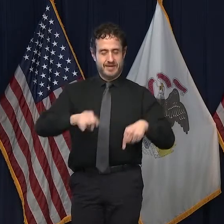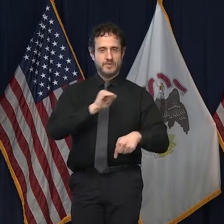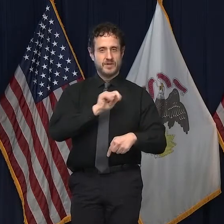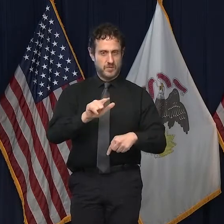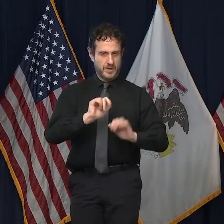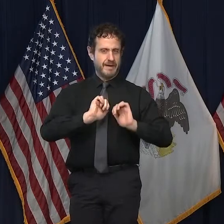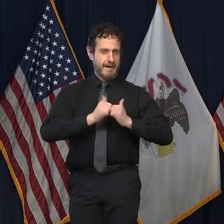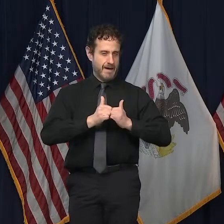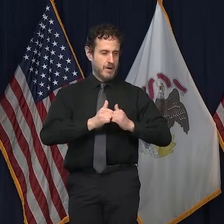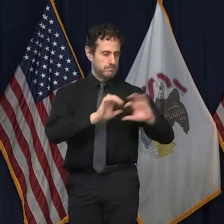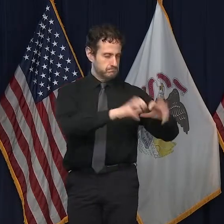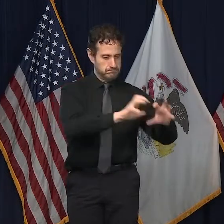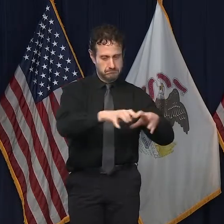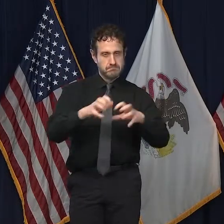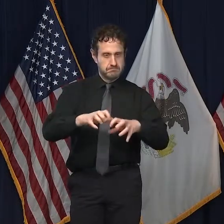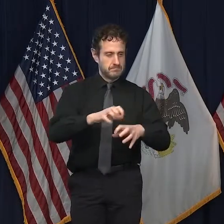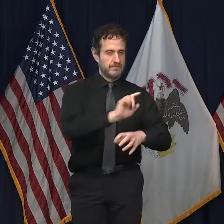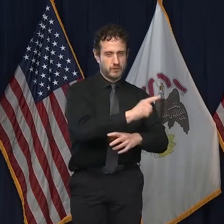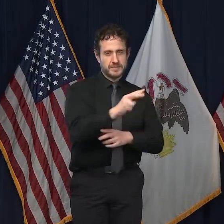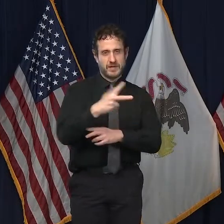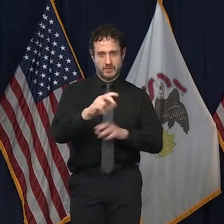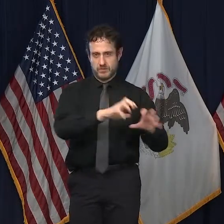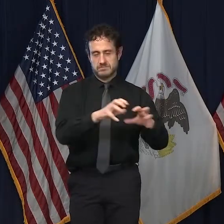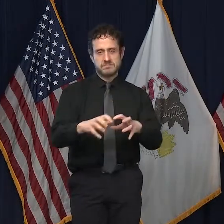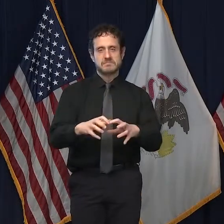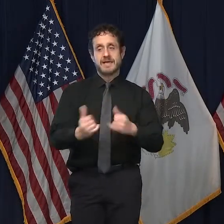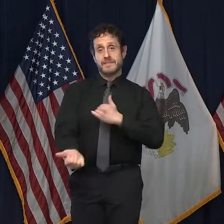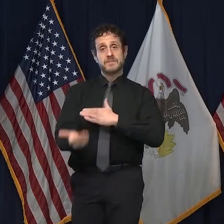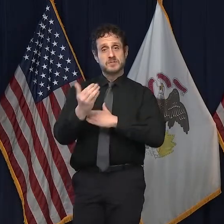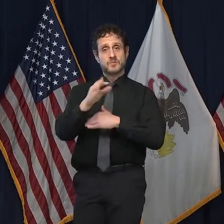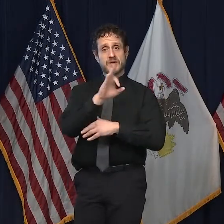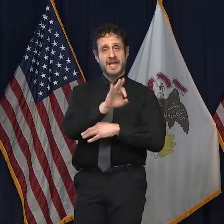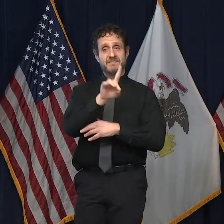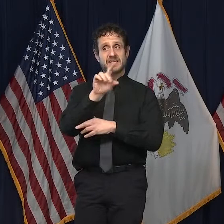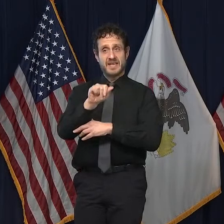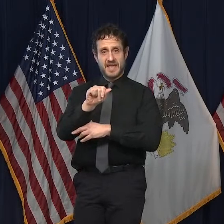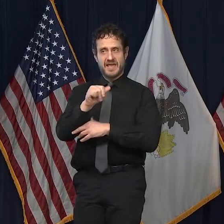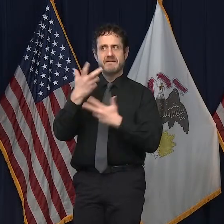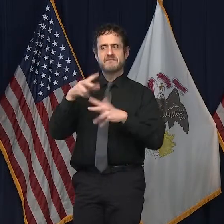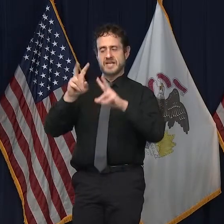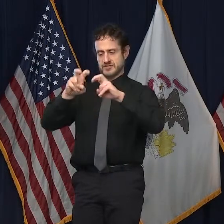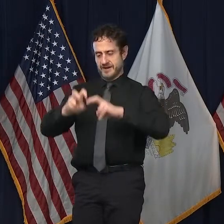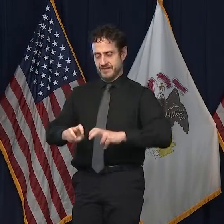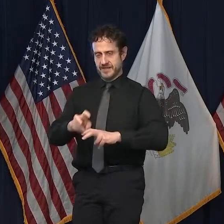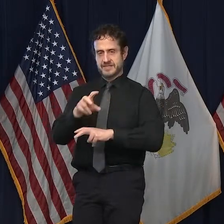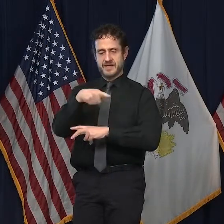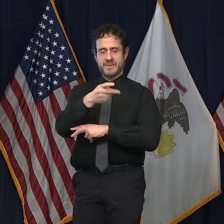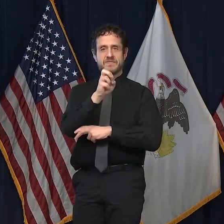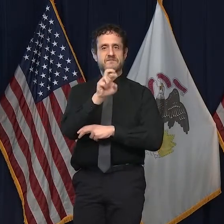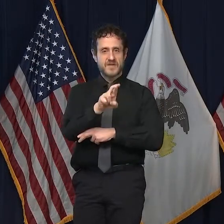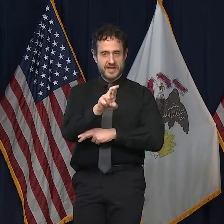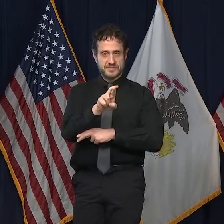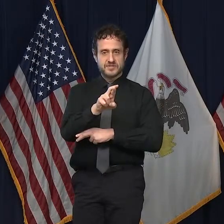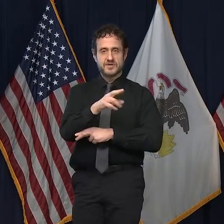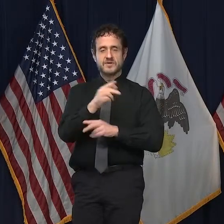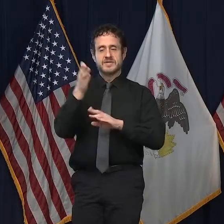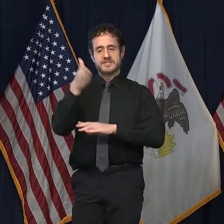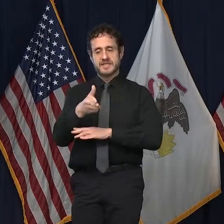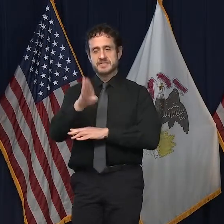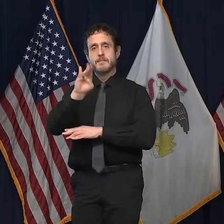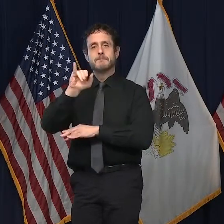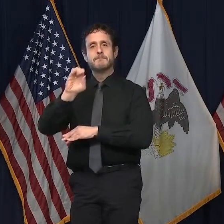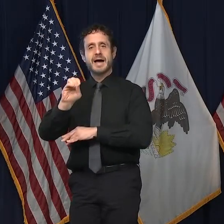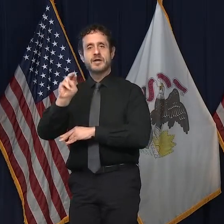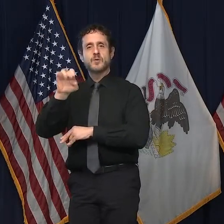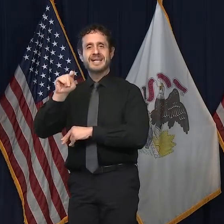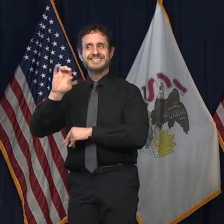Illinois. This morning, the FDA released its analysis of the Pfizer-BioNTech vaccine ahead